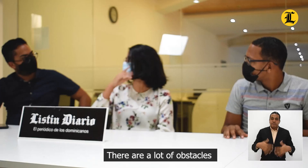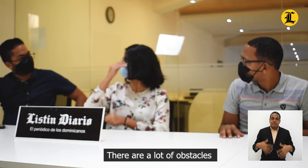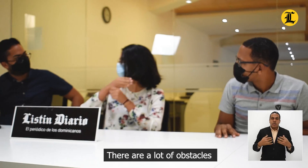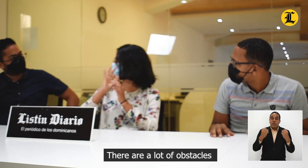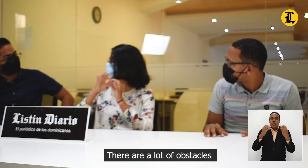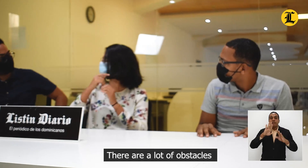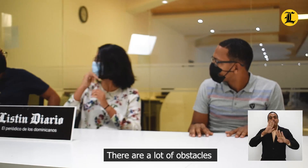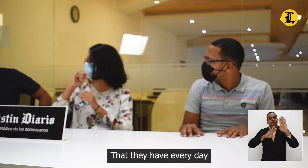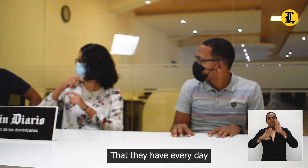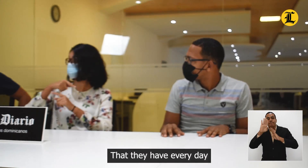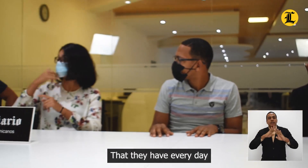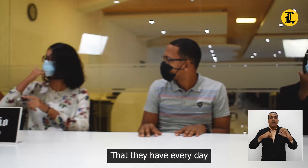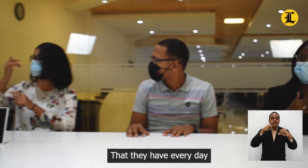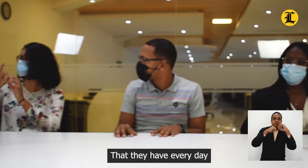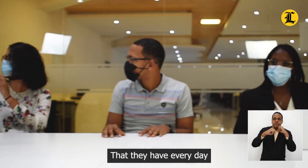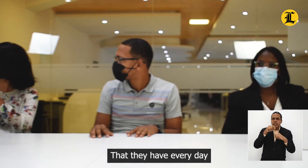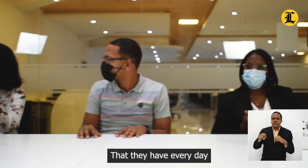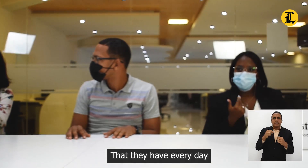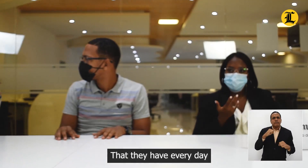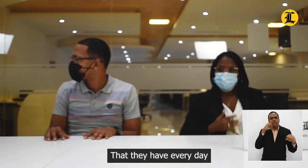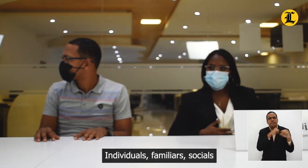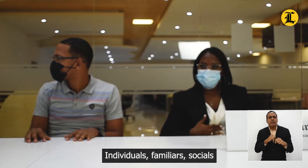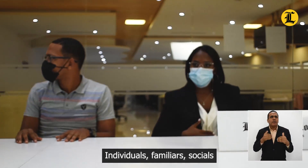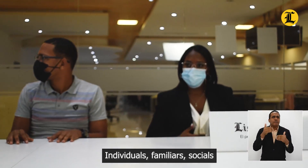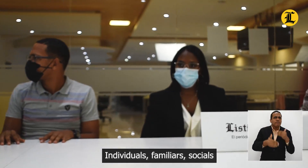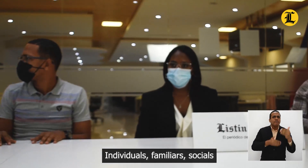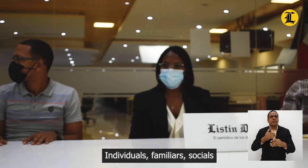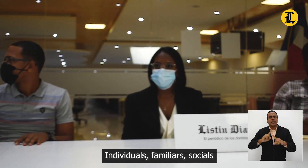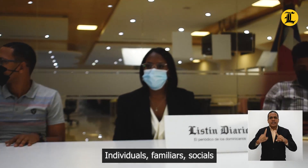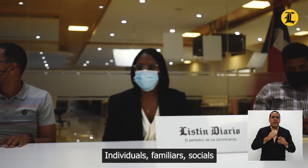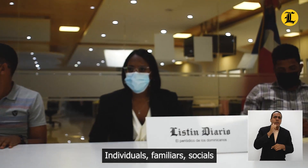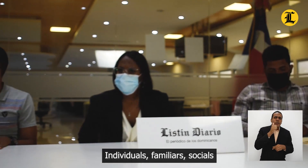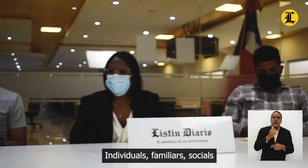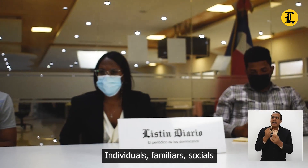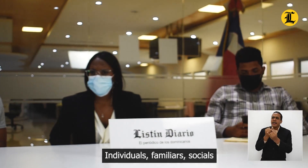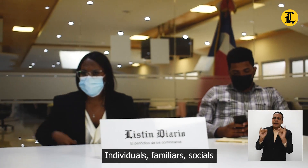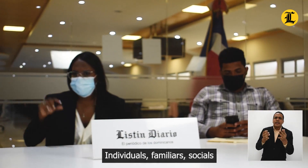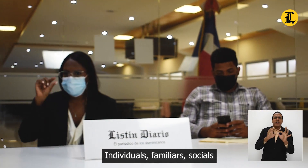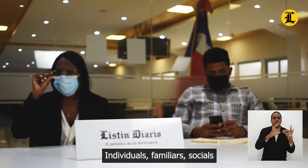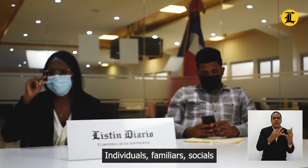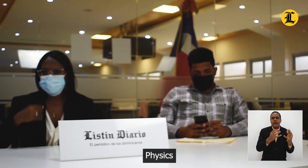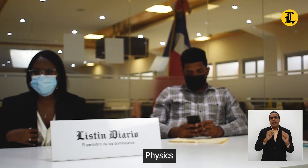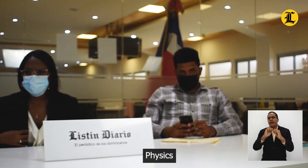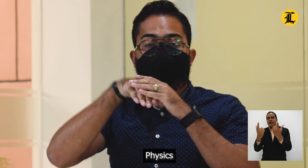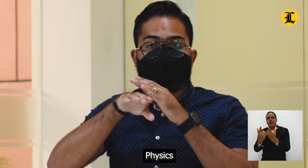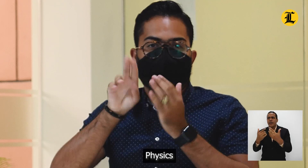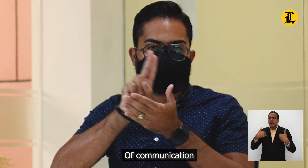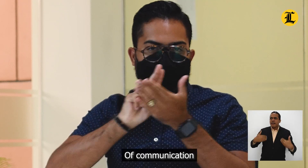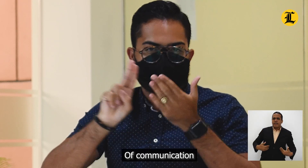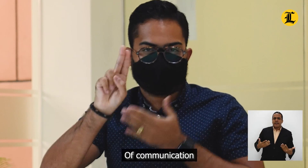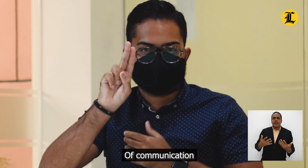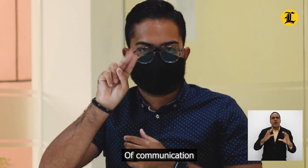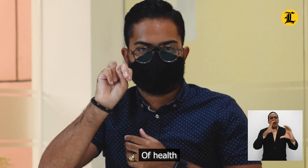There are a lot of obstacles that they have every day. Individuals, familiars, socials,